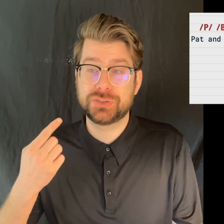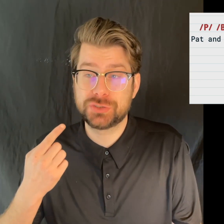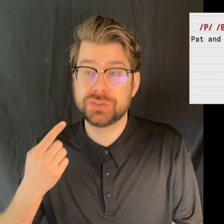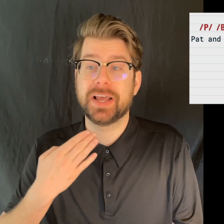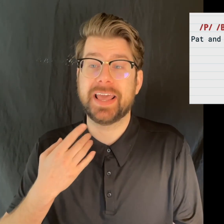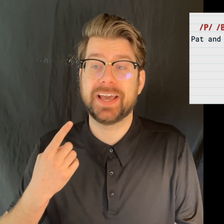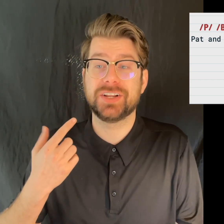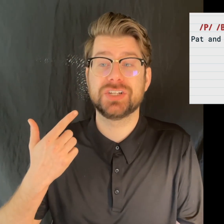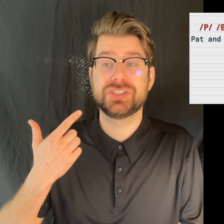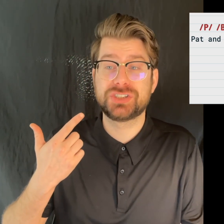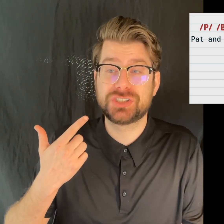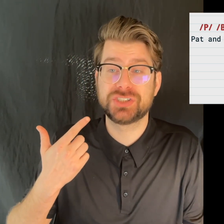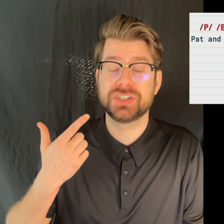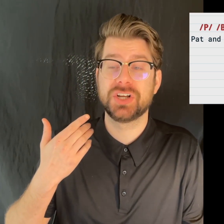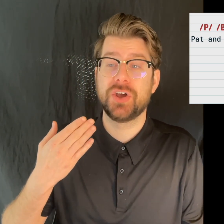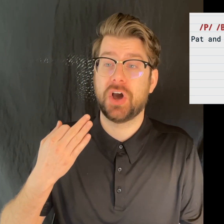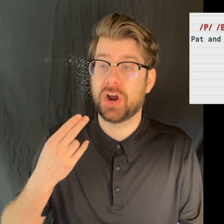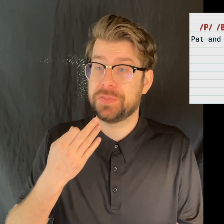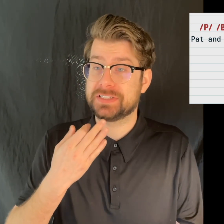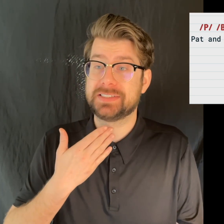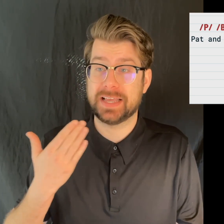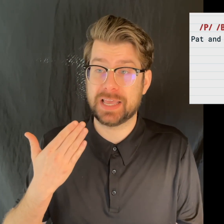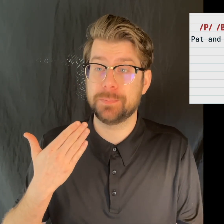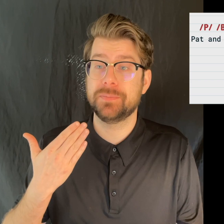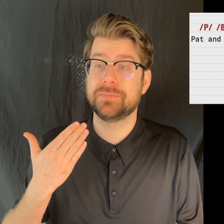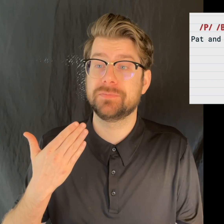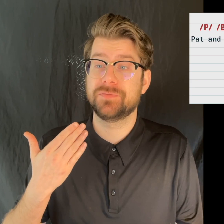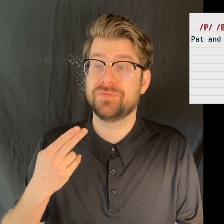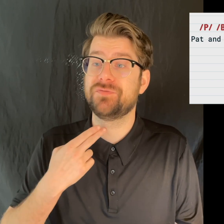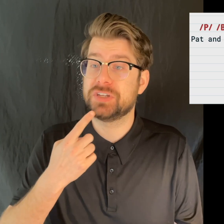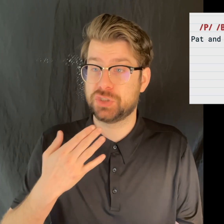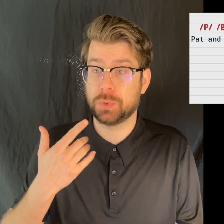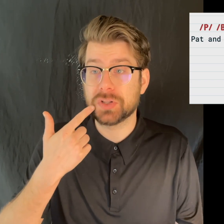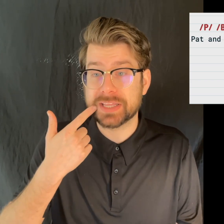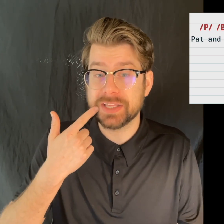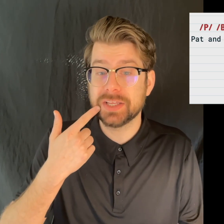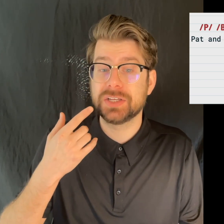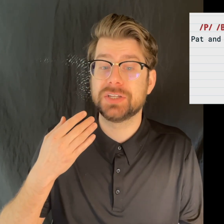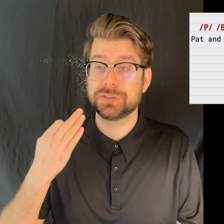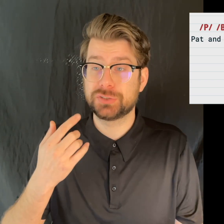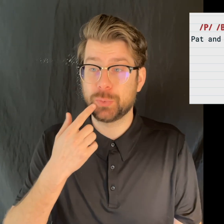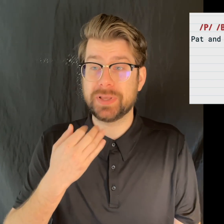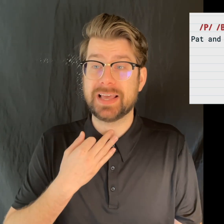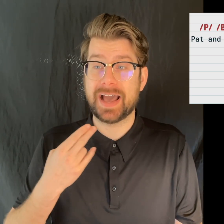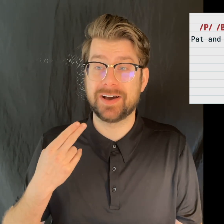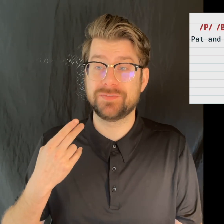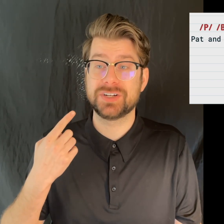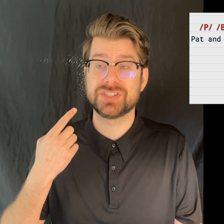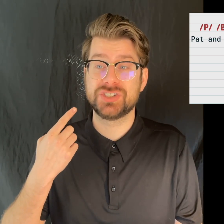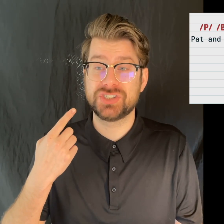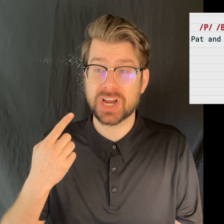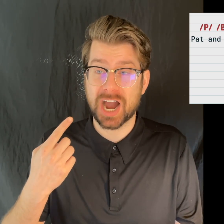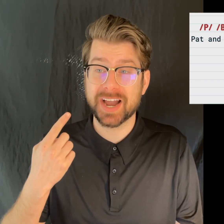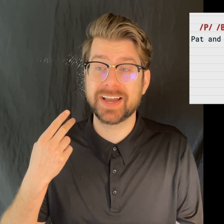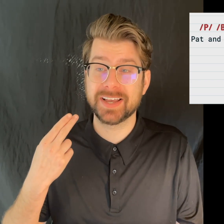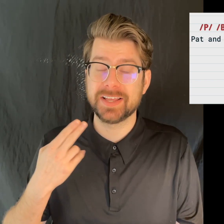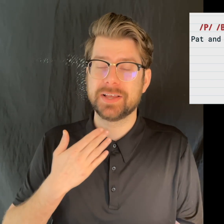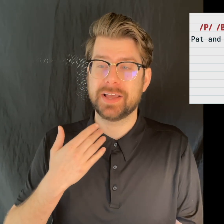Zh and sh are the same visually. So we have Jacques